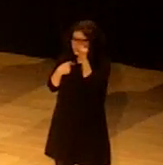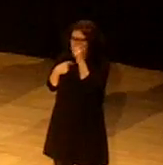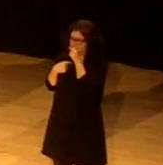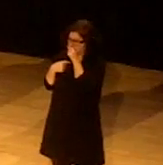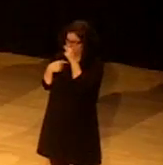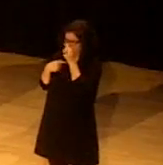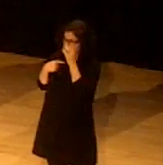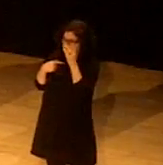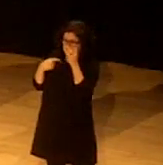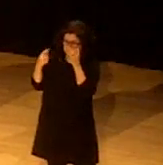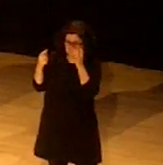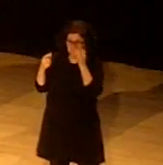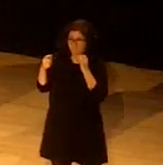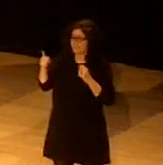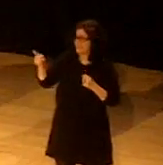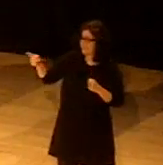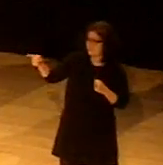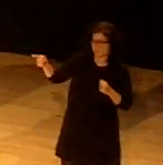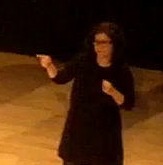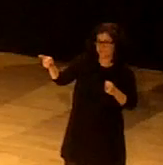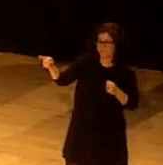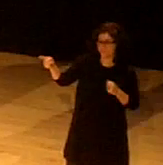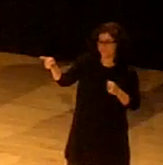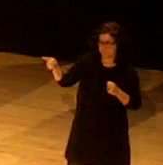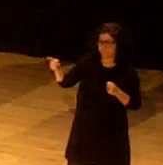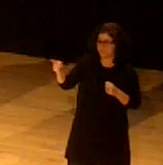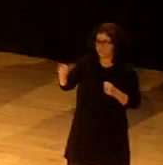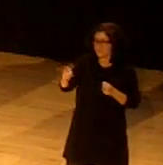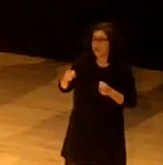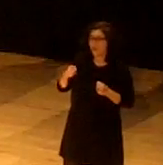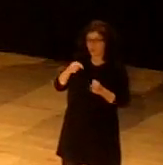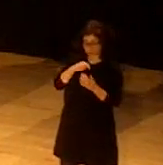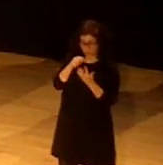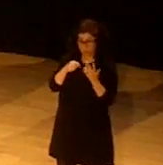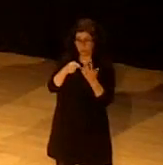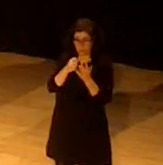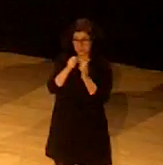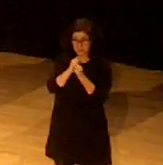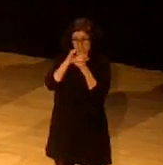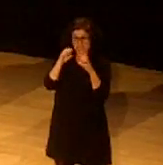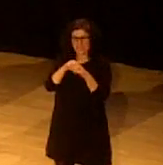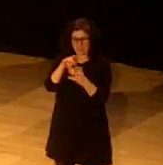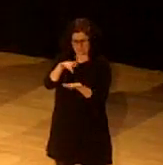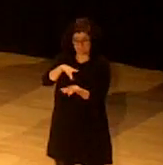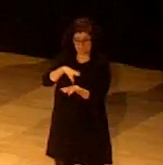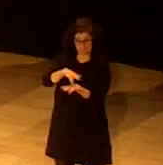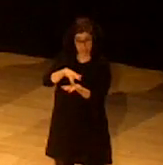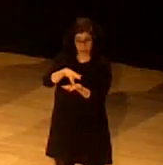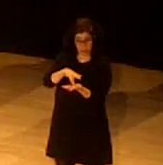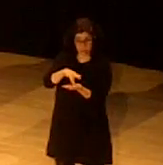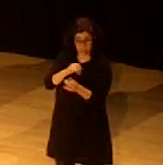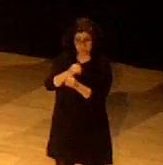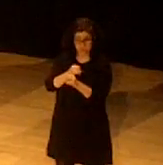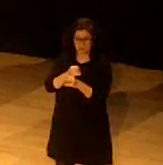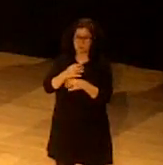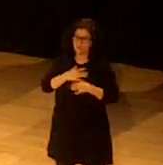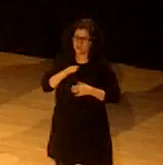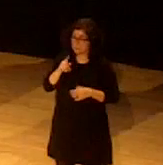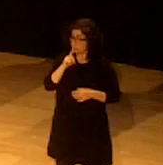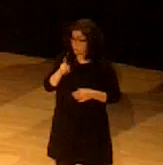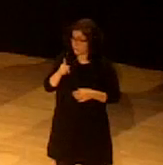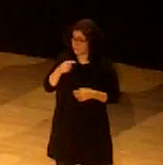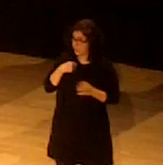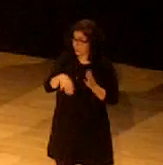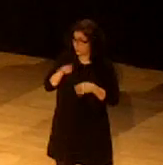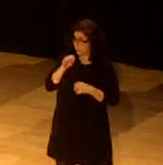seeing those scenes in a medical facility was real because I had to